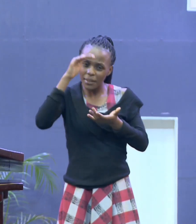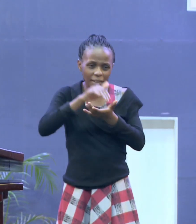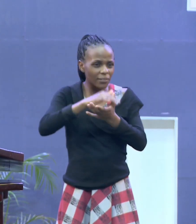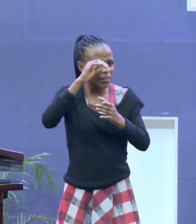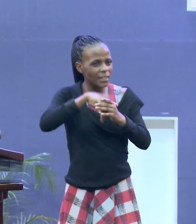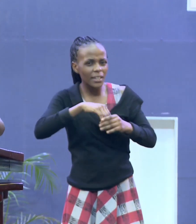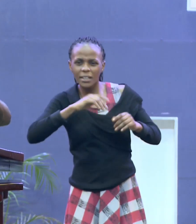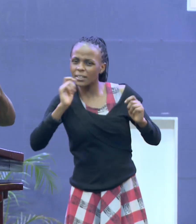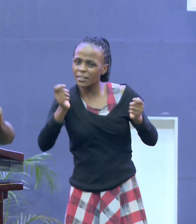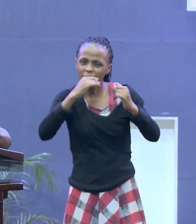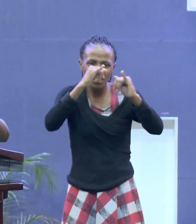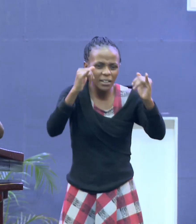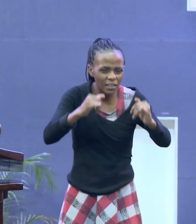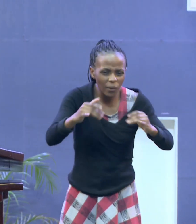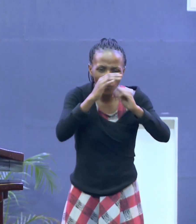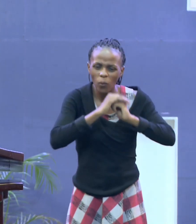Conforming to